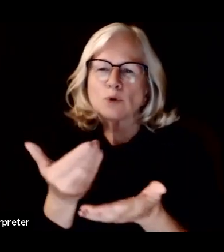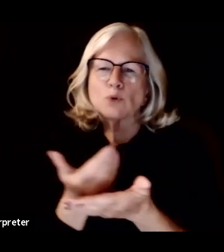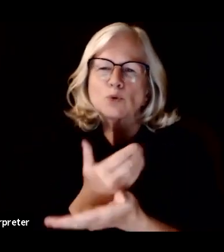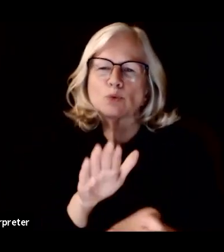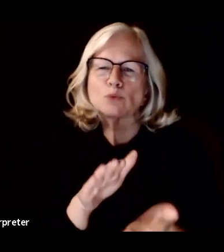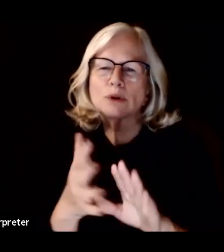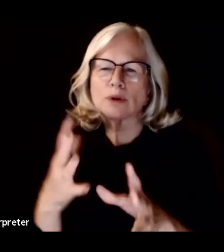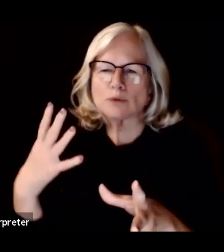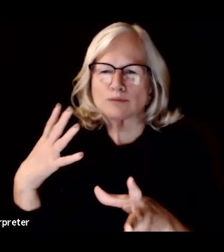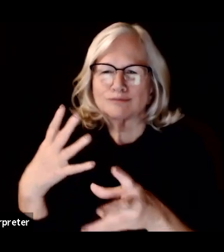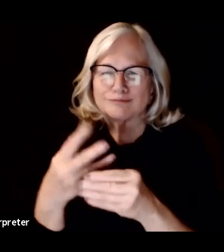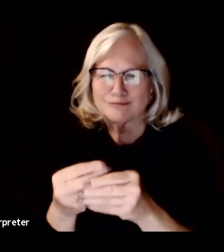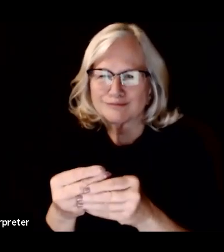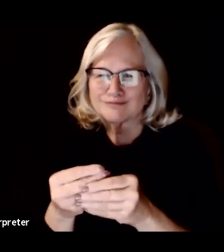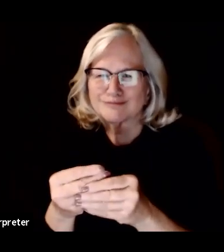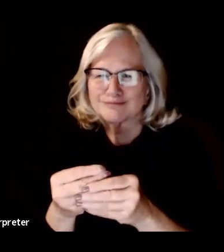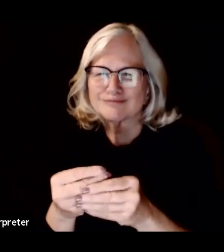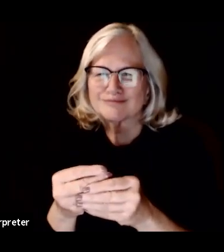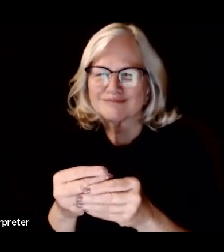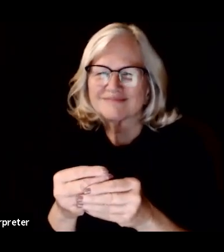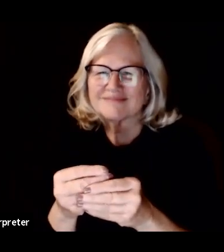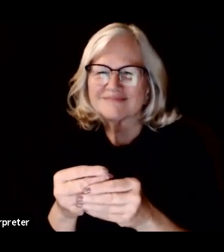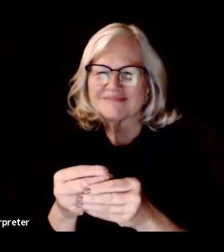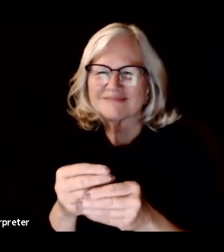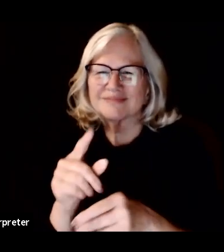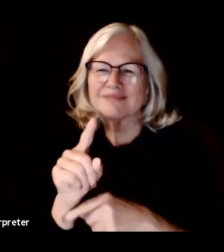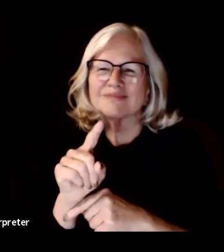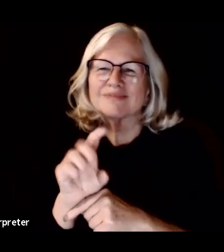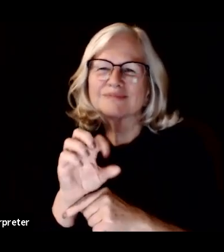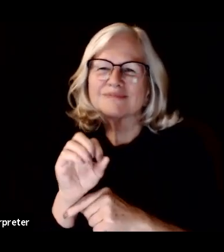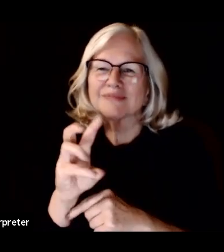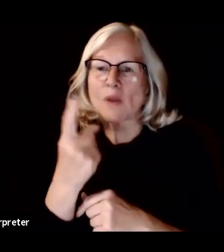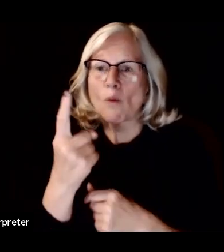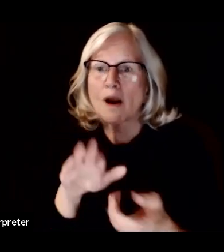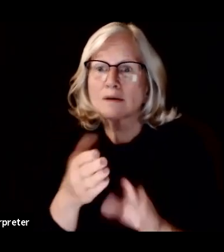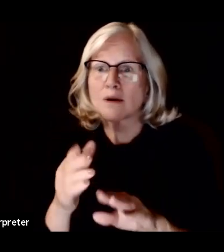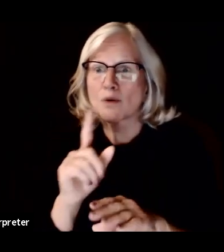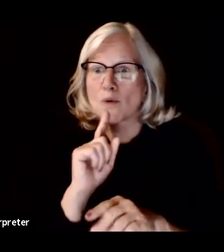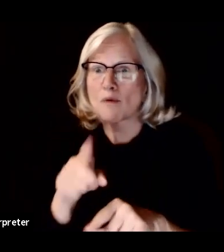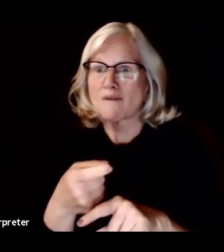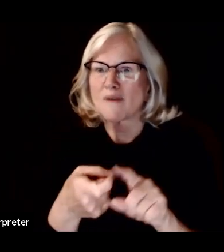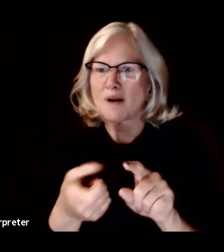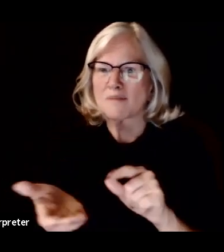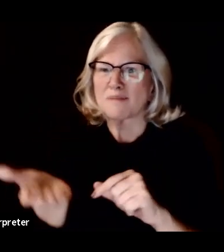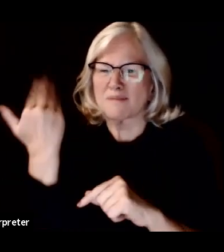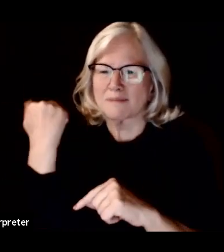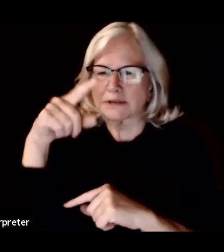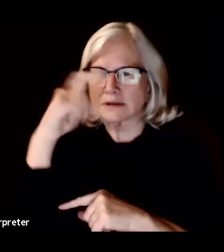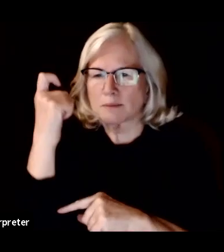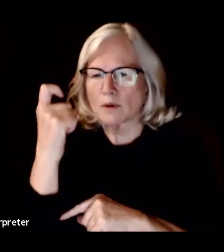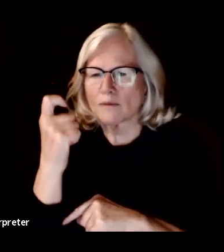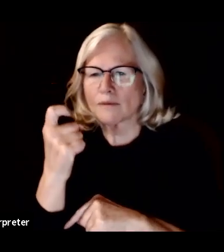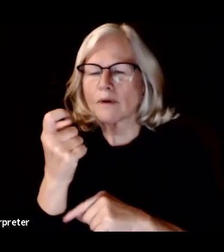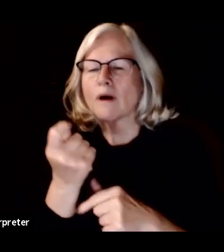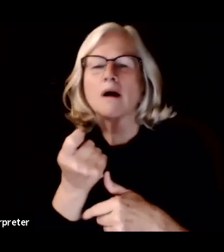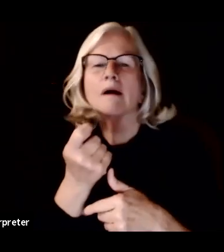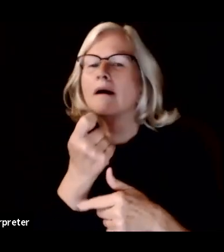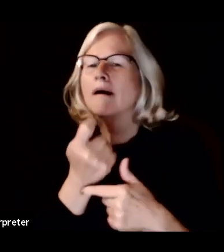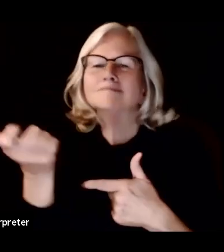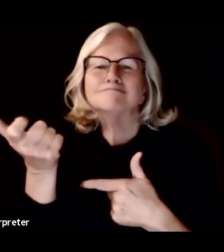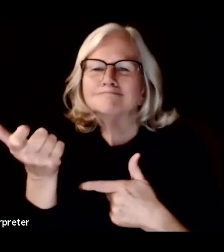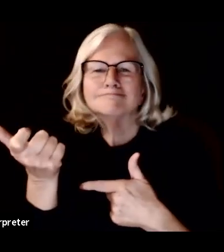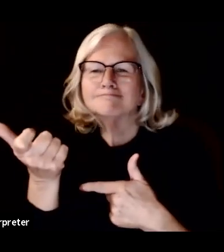6 because a death previously reported earlier this summer has been removed today. Upon further review,